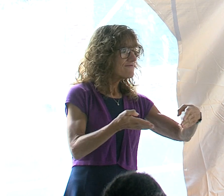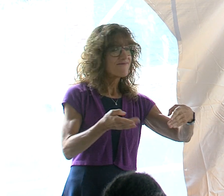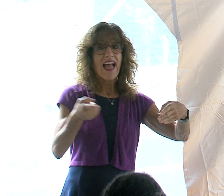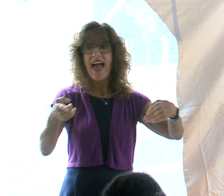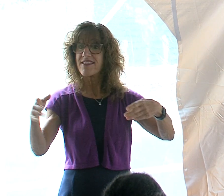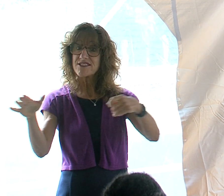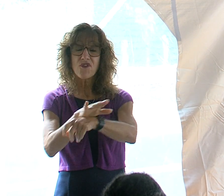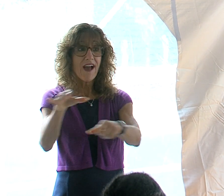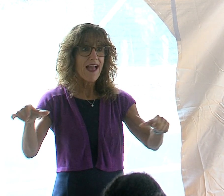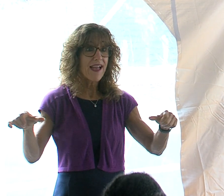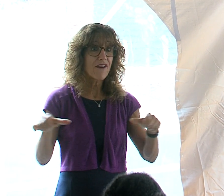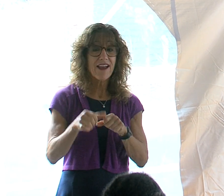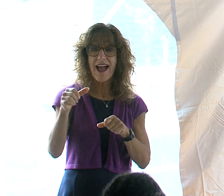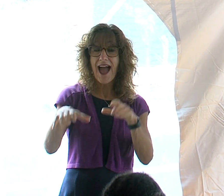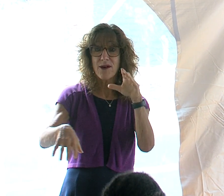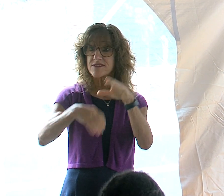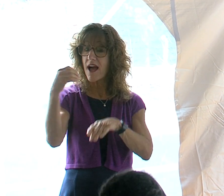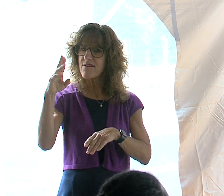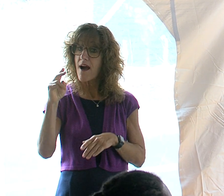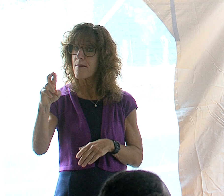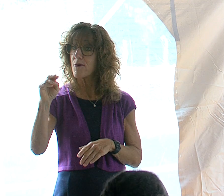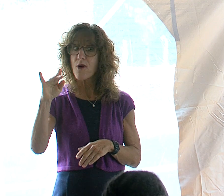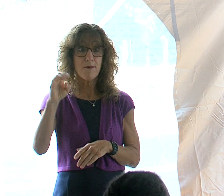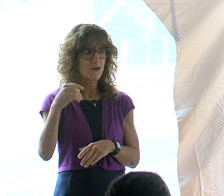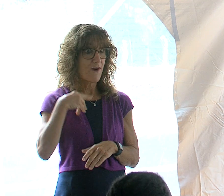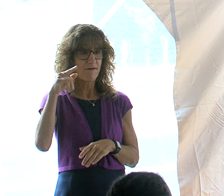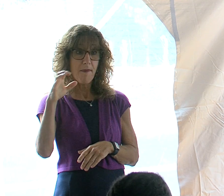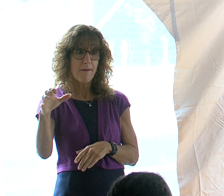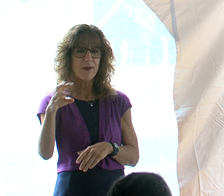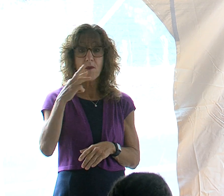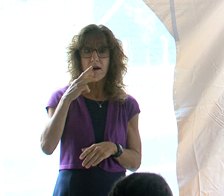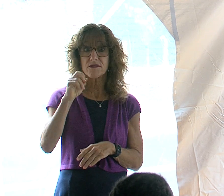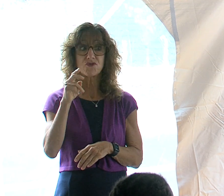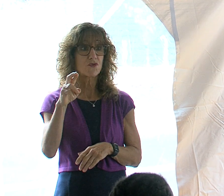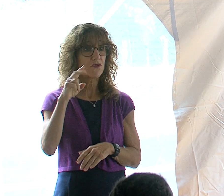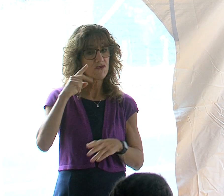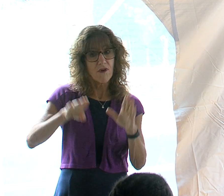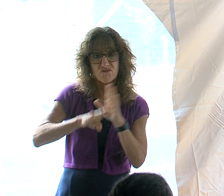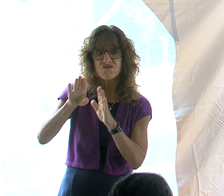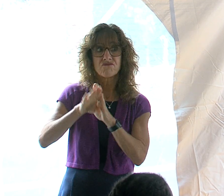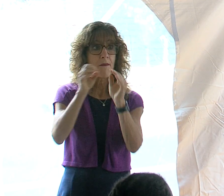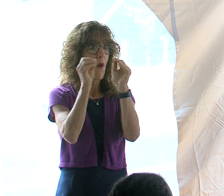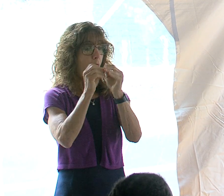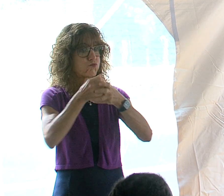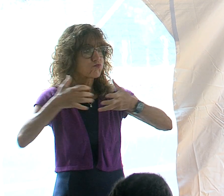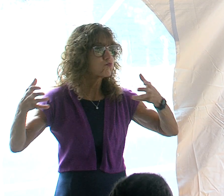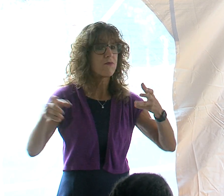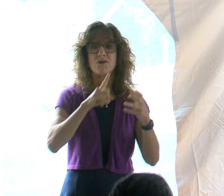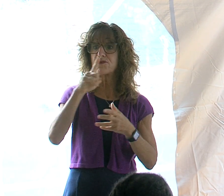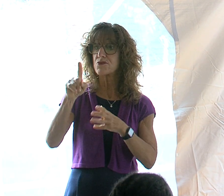entire area outside of Upper Marlboro to now have public water and sewer and be more ripe for development. So it's a true